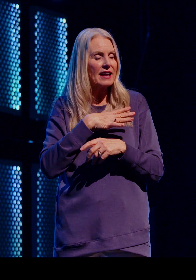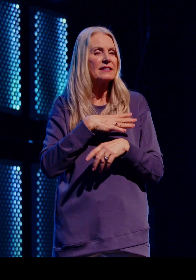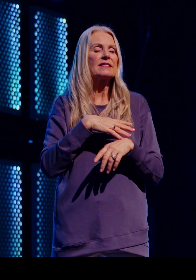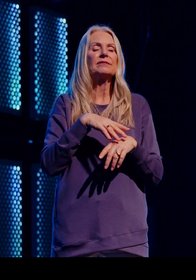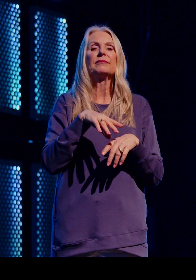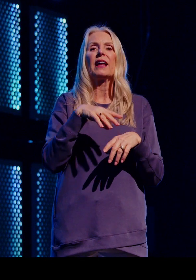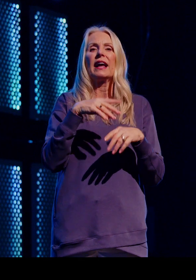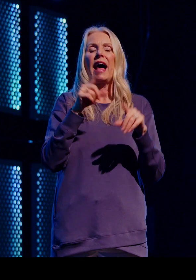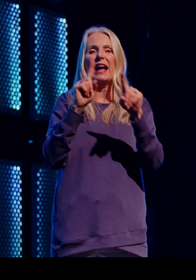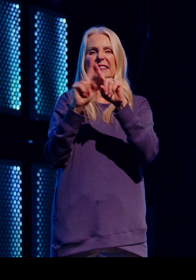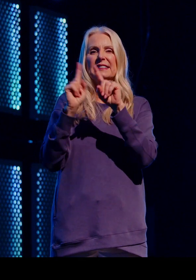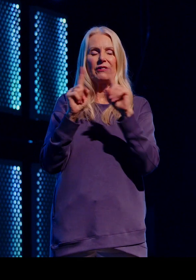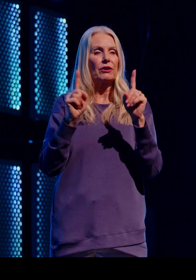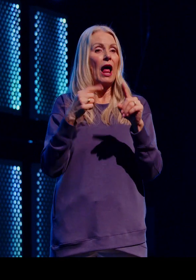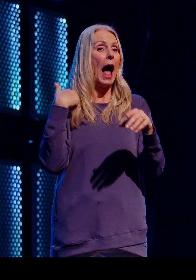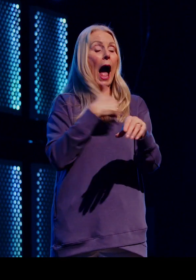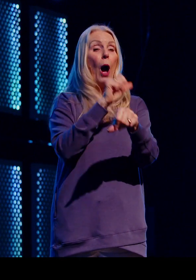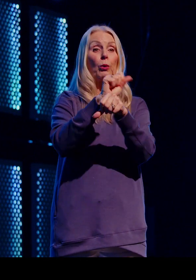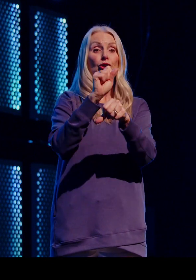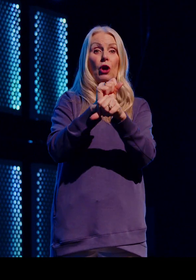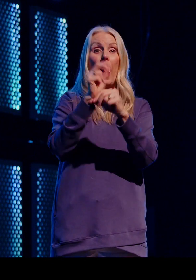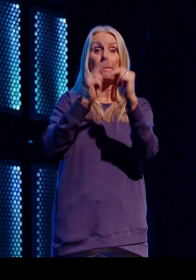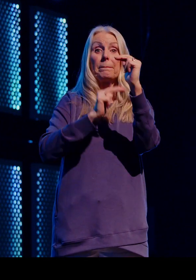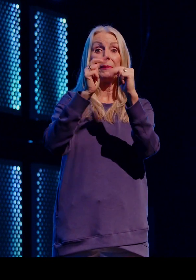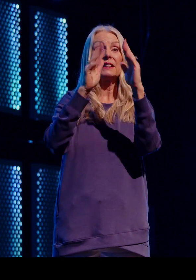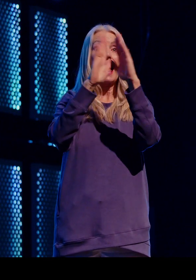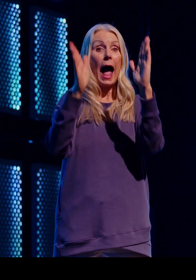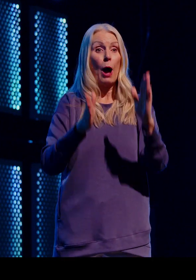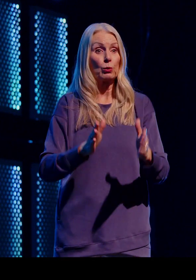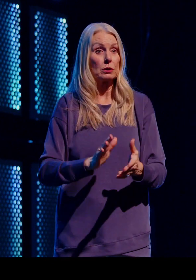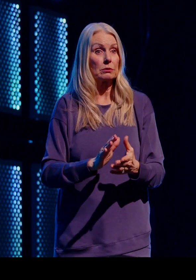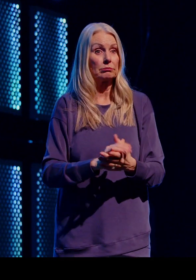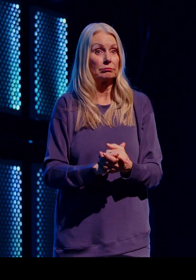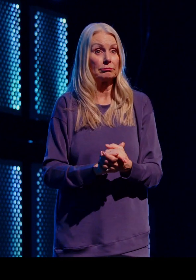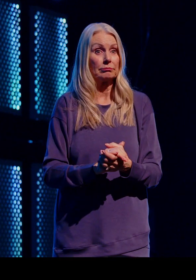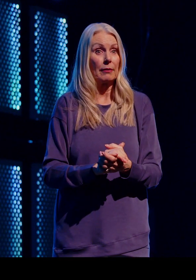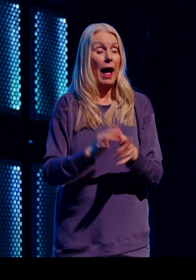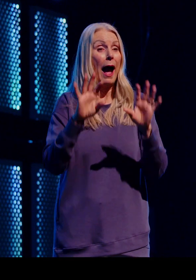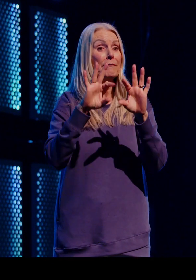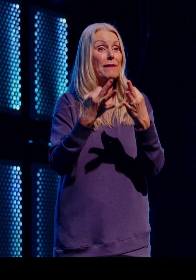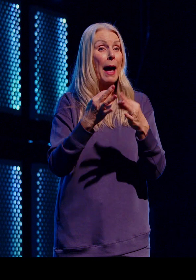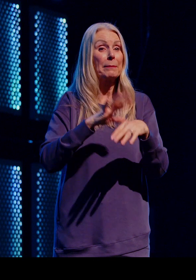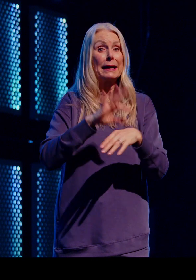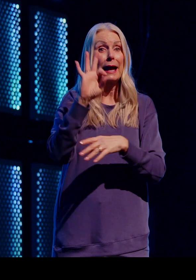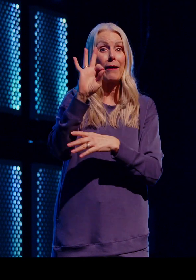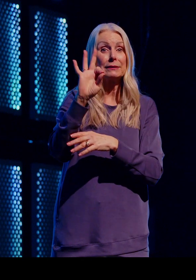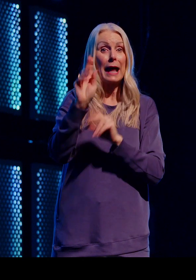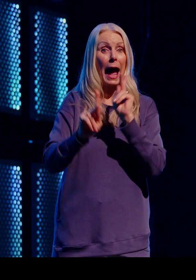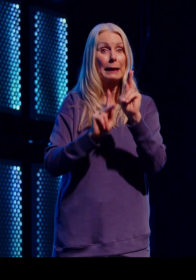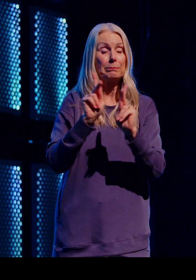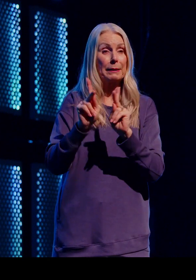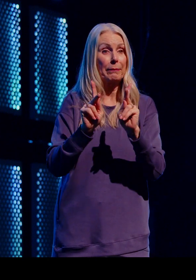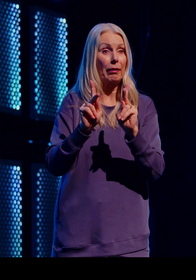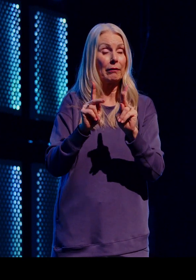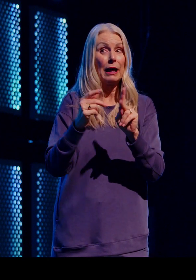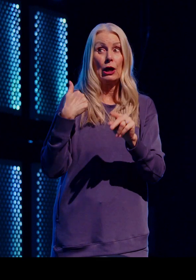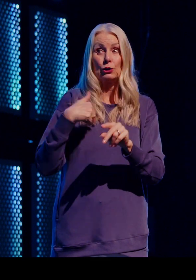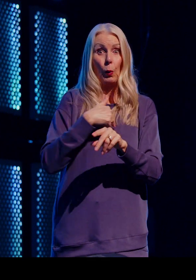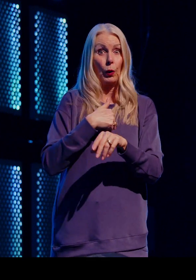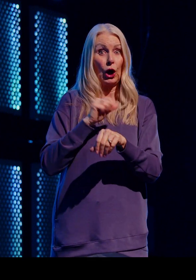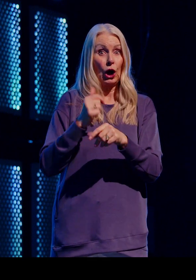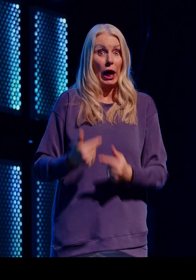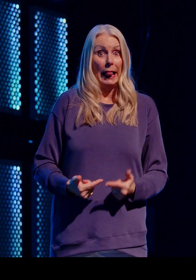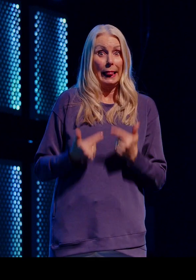Heitman. Our job was to build a house. It was to build a house for a family of 9 people. So 9 people, when we got there, were living in this